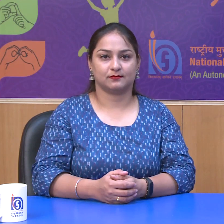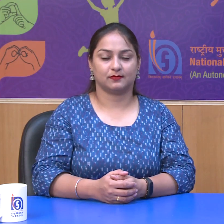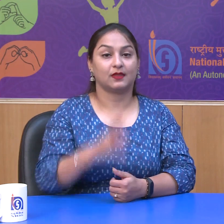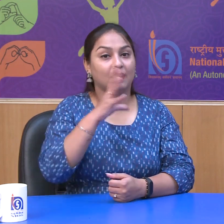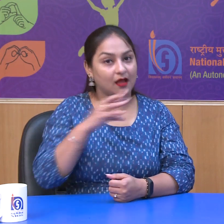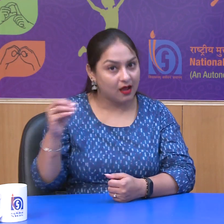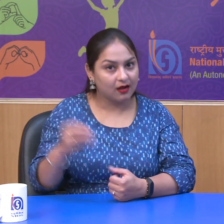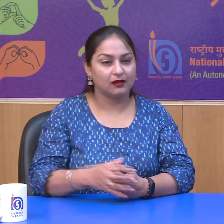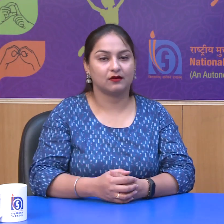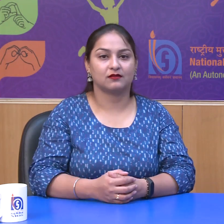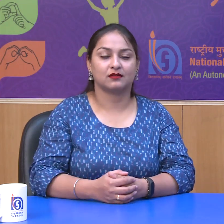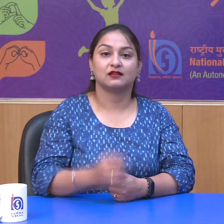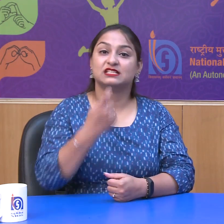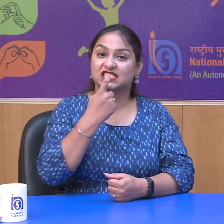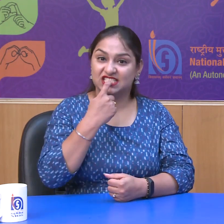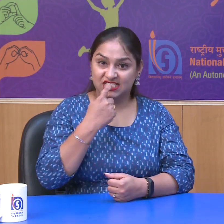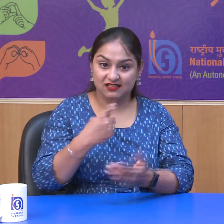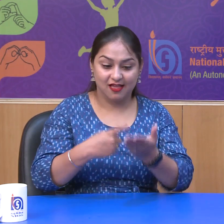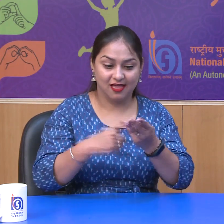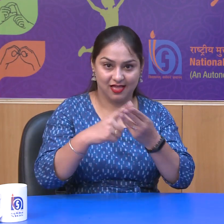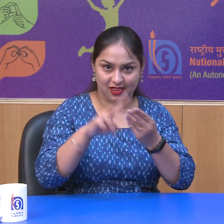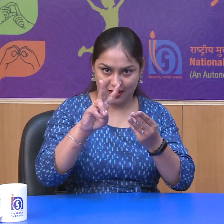and White Revolution.